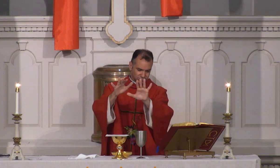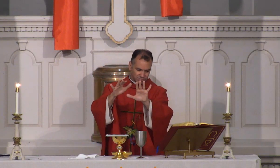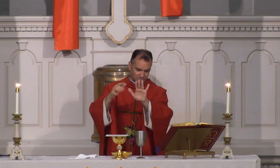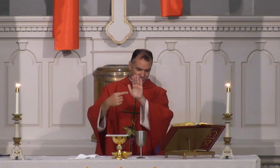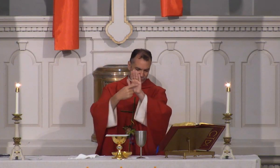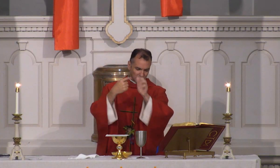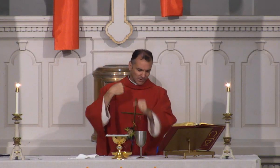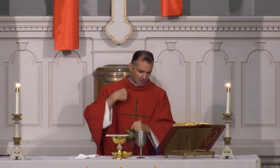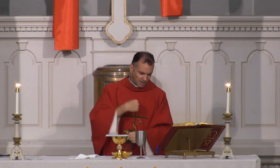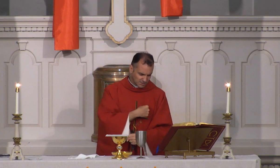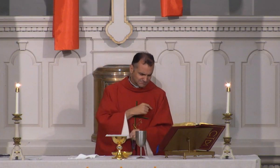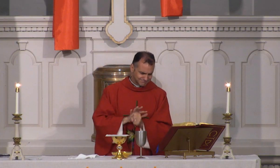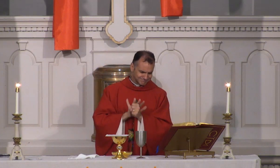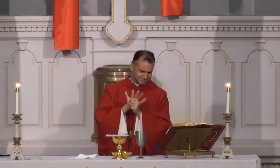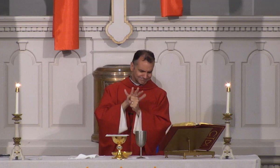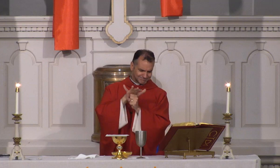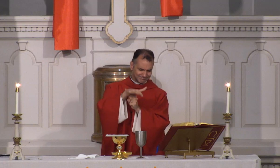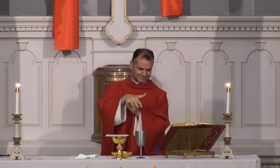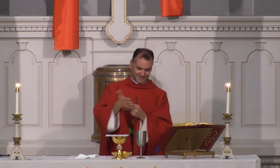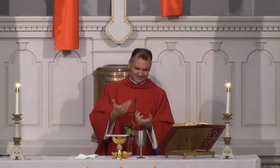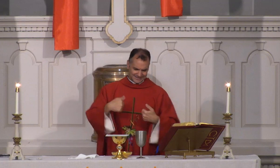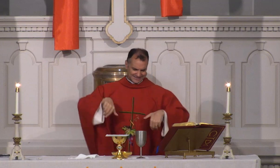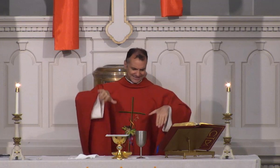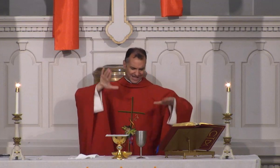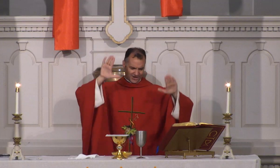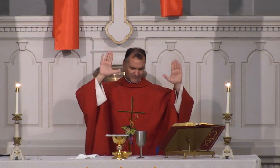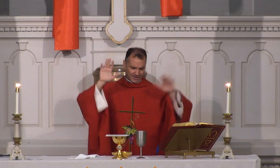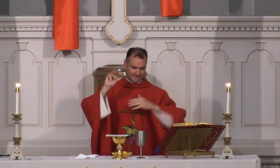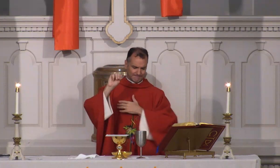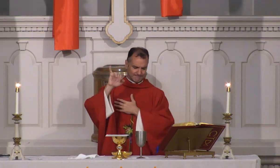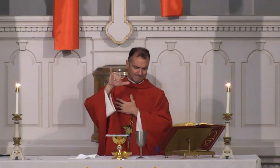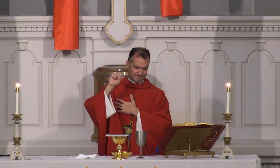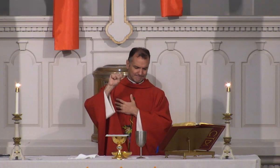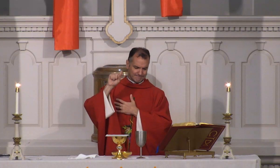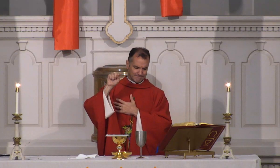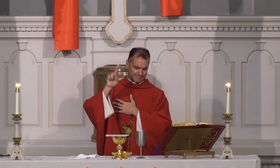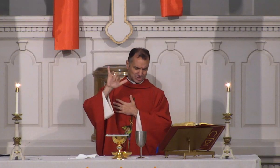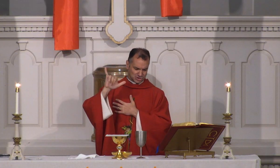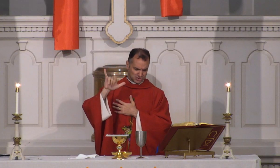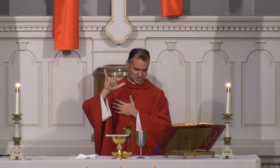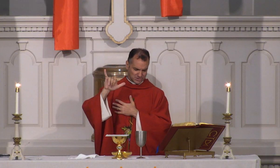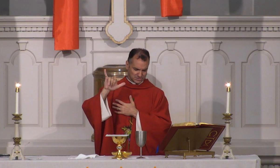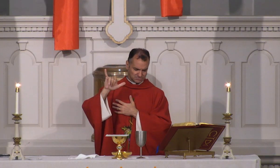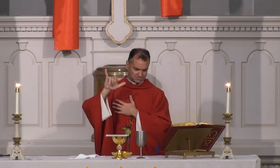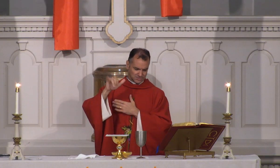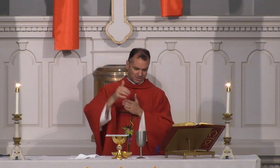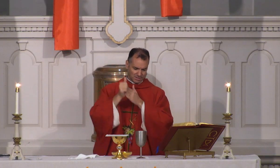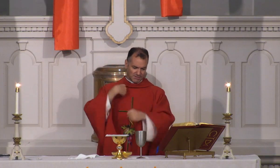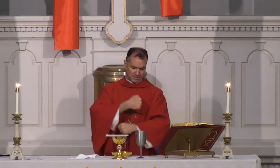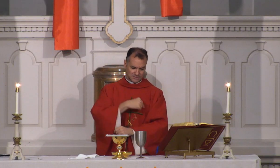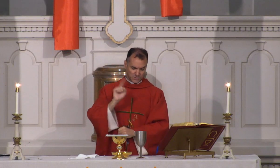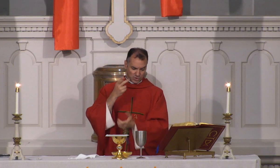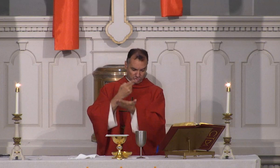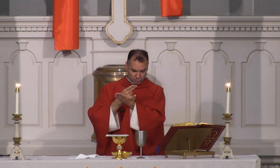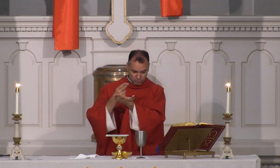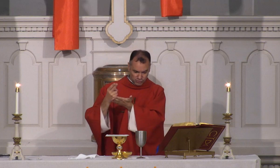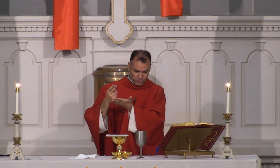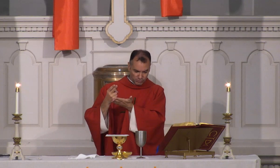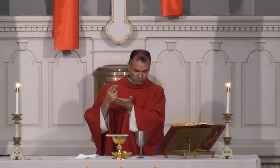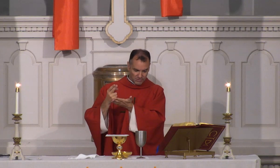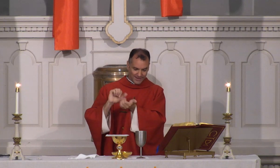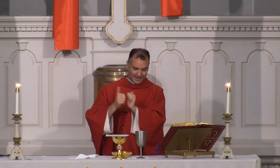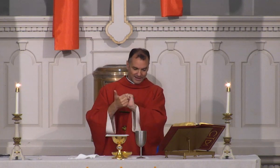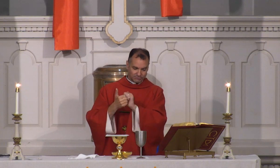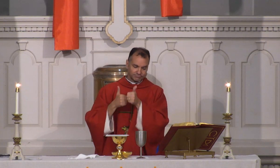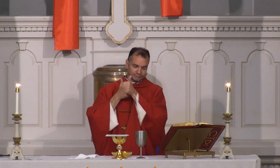us more abundantly the hidden mystery of this sacrifice and graciously